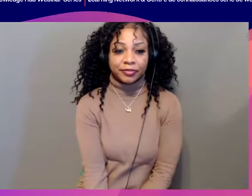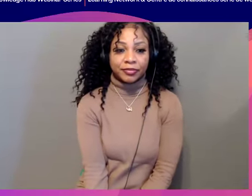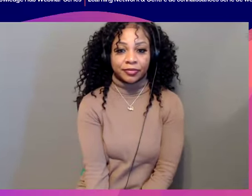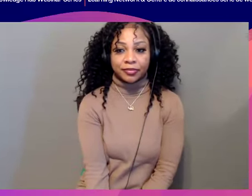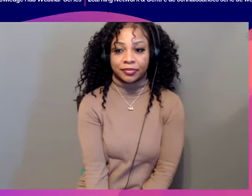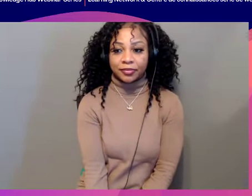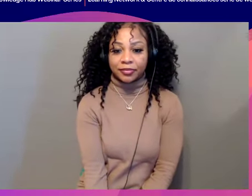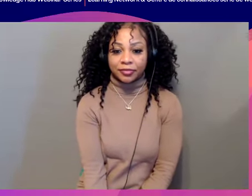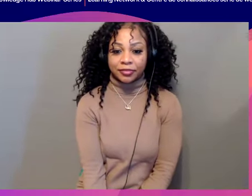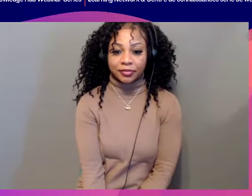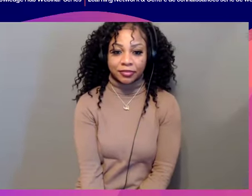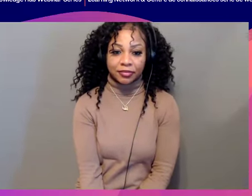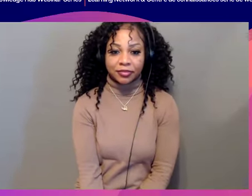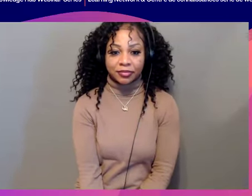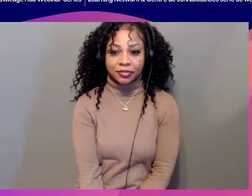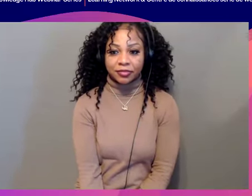Thank you, Christine. Yes.